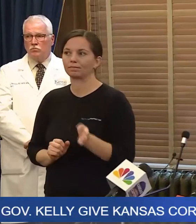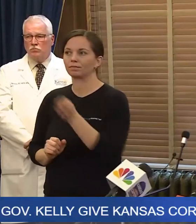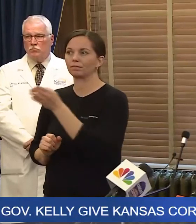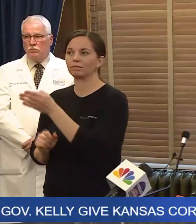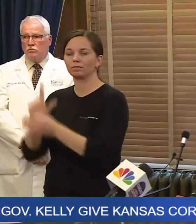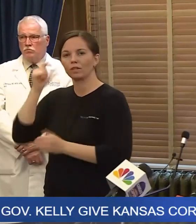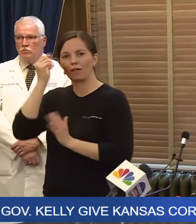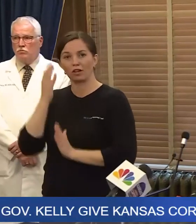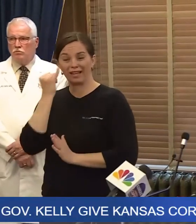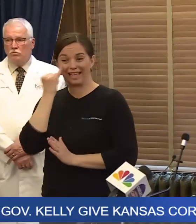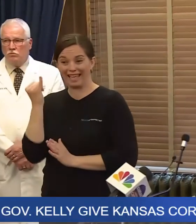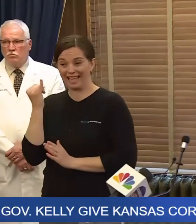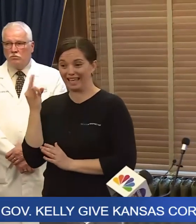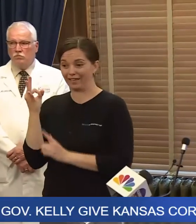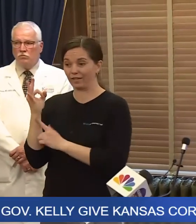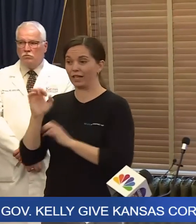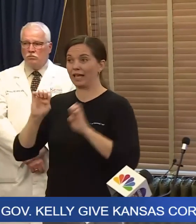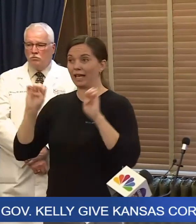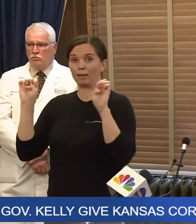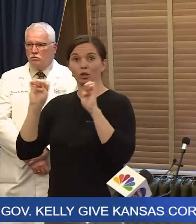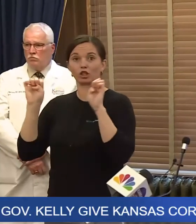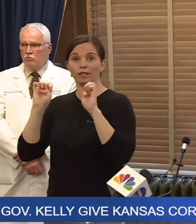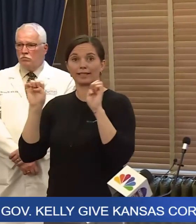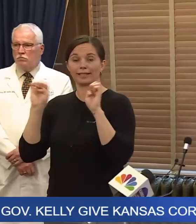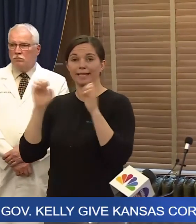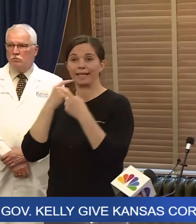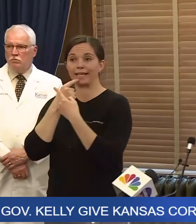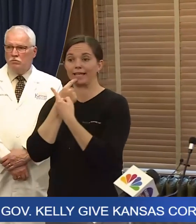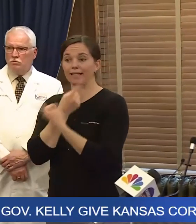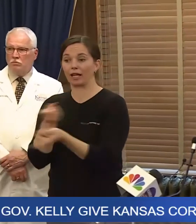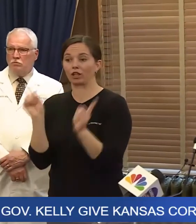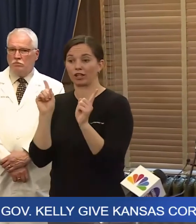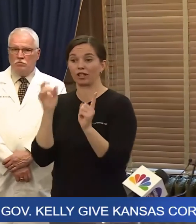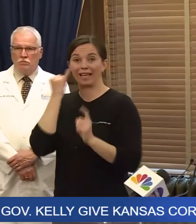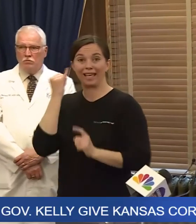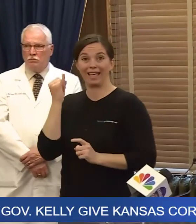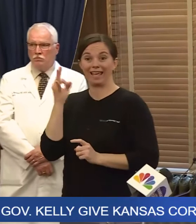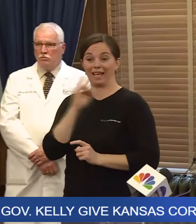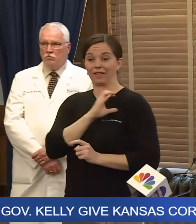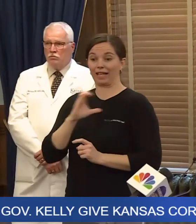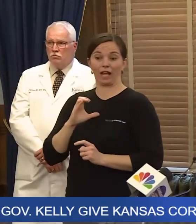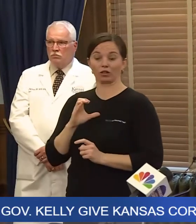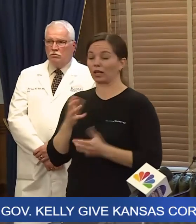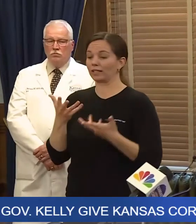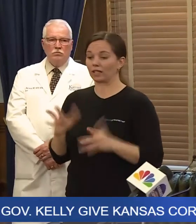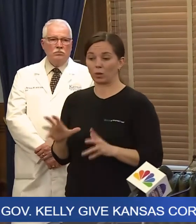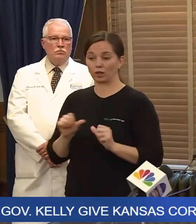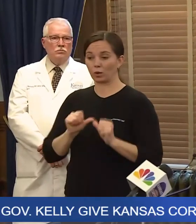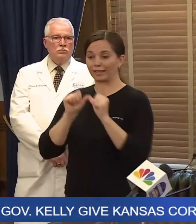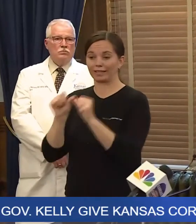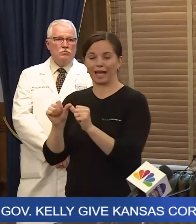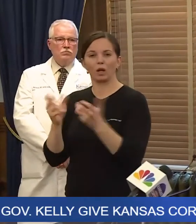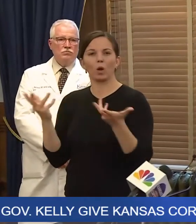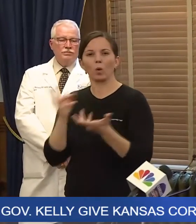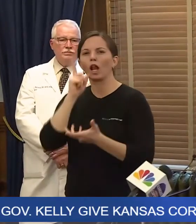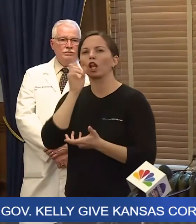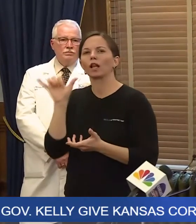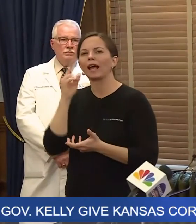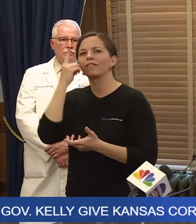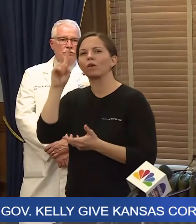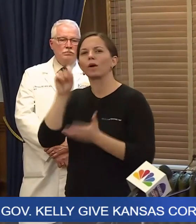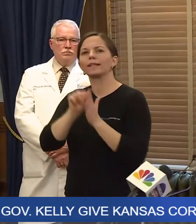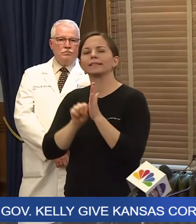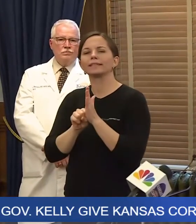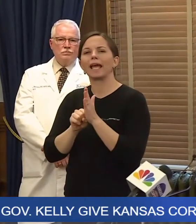Governor, if that emergency declaration, if that the council today decides not to extend that, what will that look like for the state moving